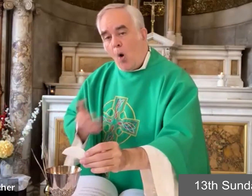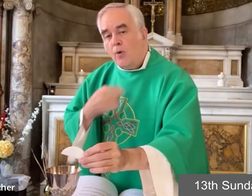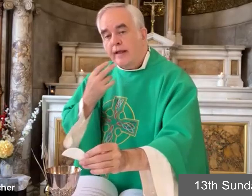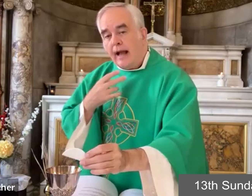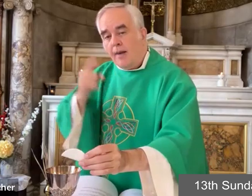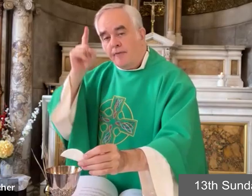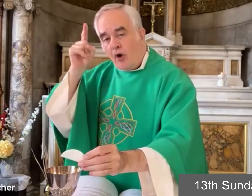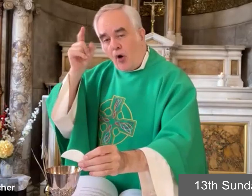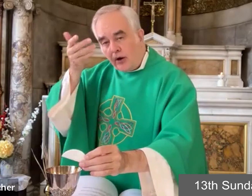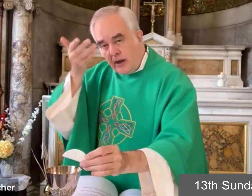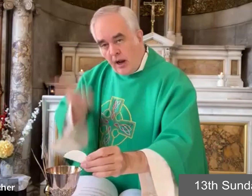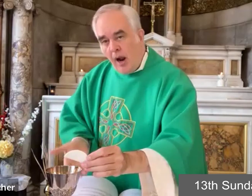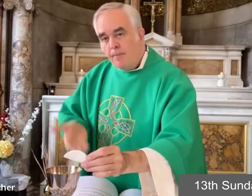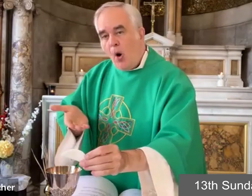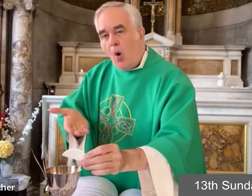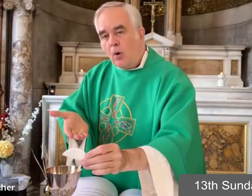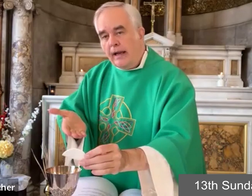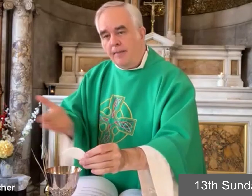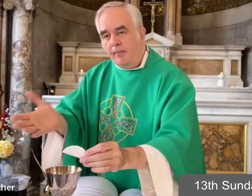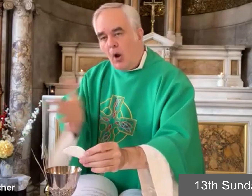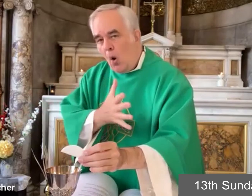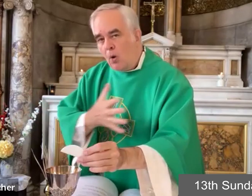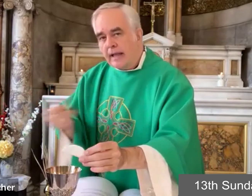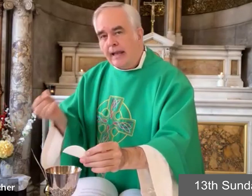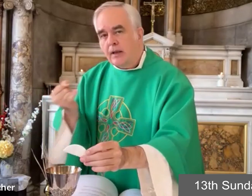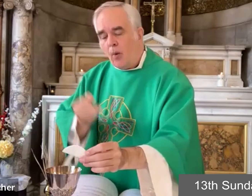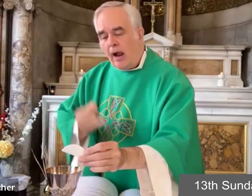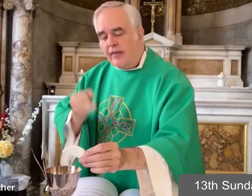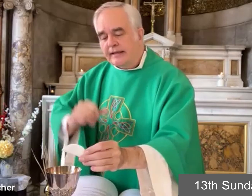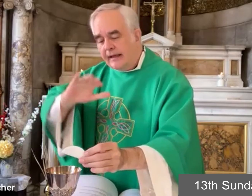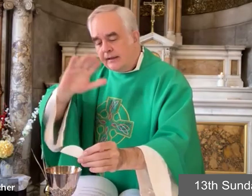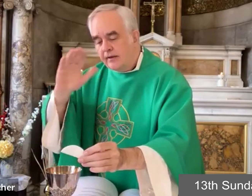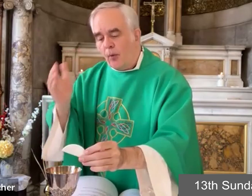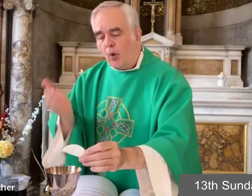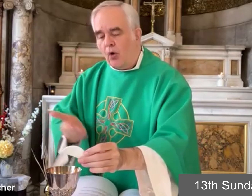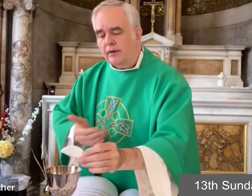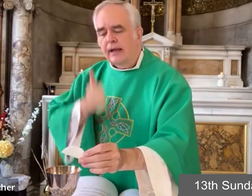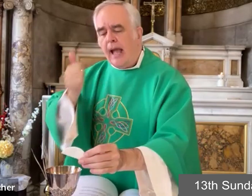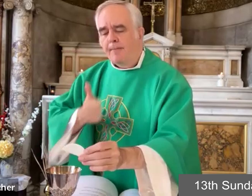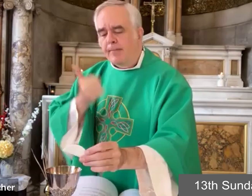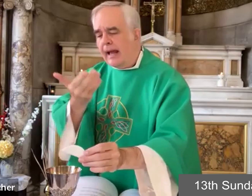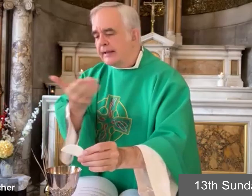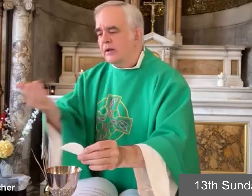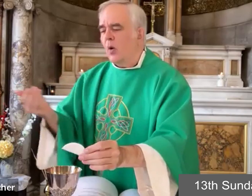Behold the Lamb of God. Behold him who takes away the sins of the world. Blessed are